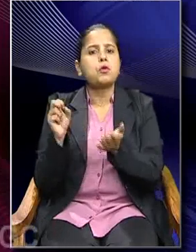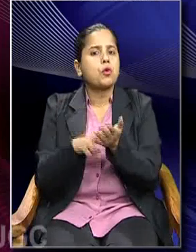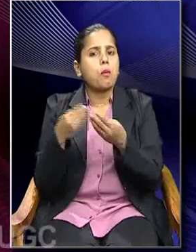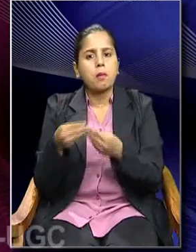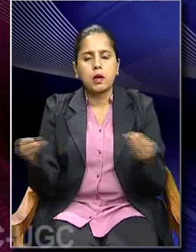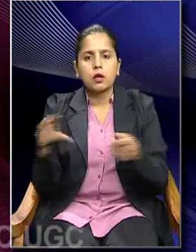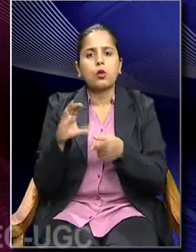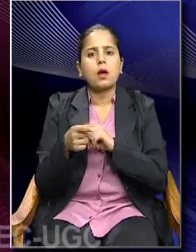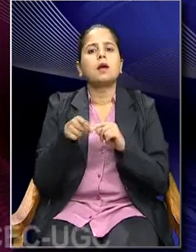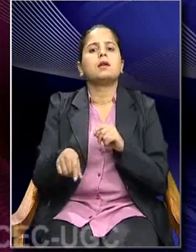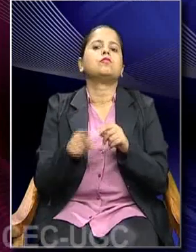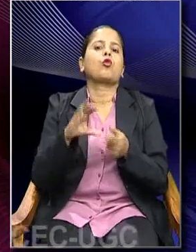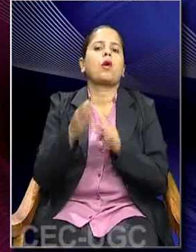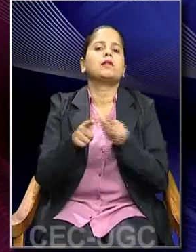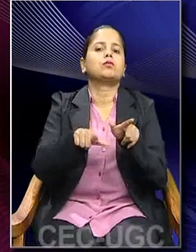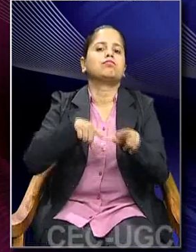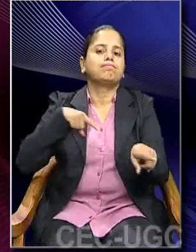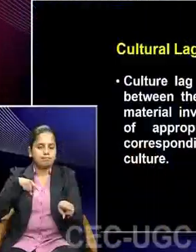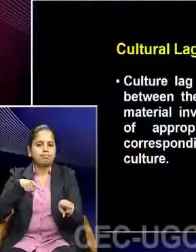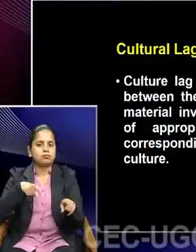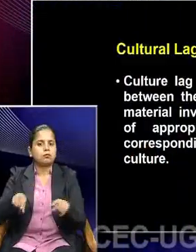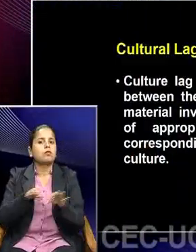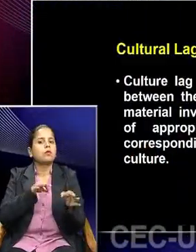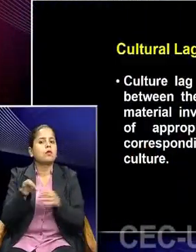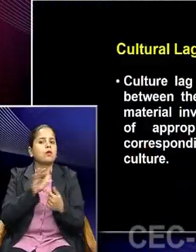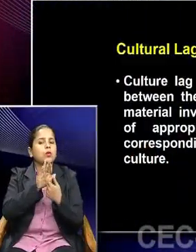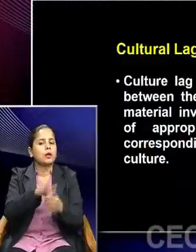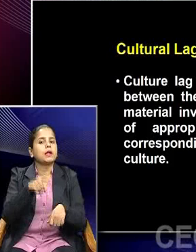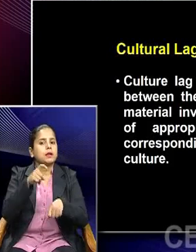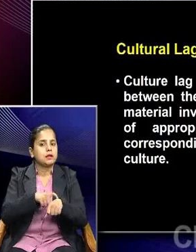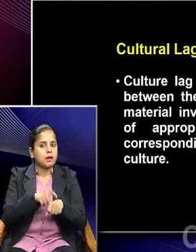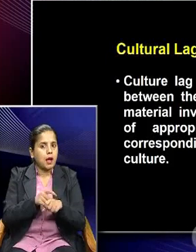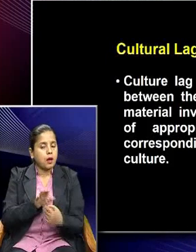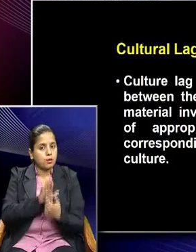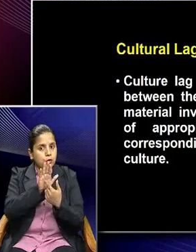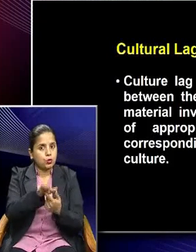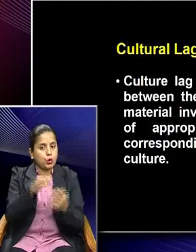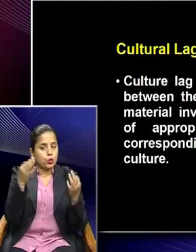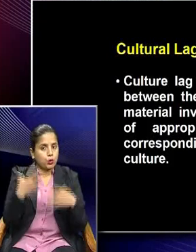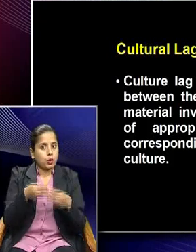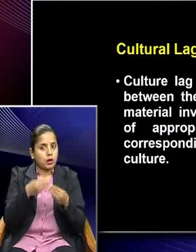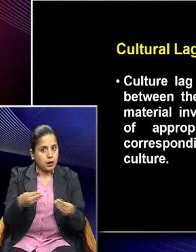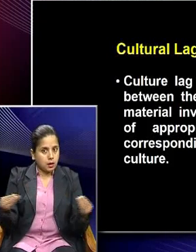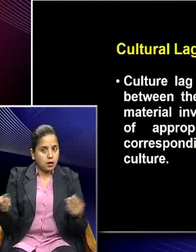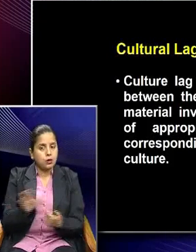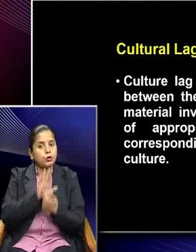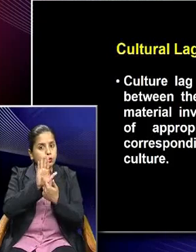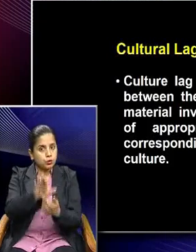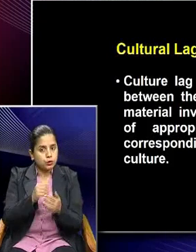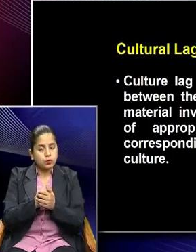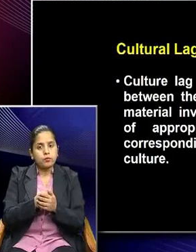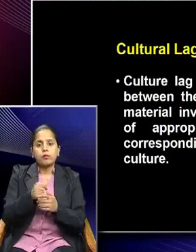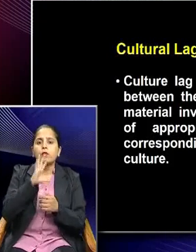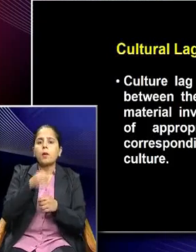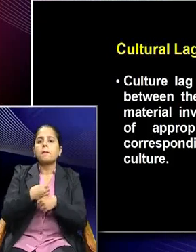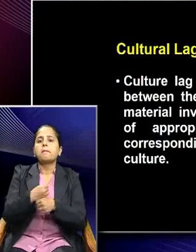the cultural lag. So it is defined as the time between appearance of a new material invention and the